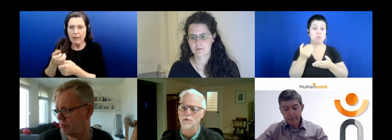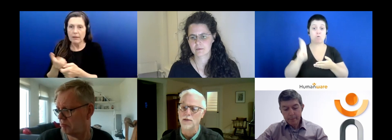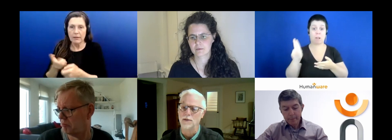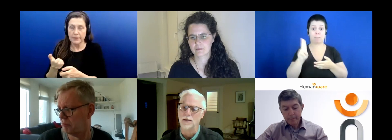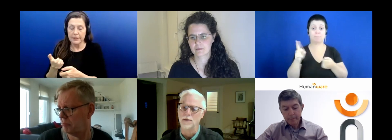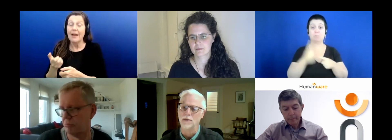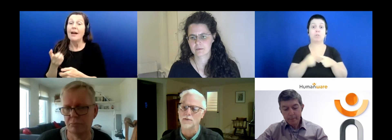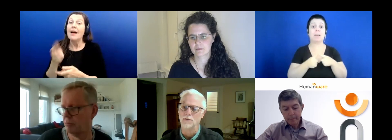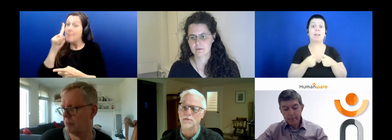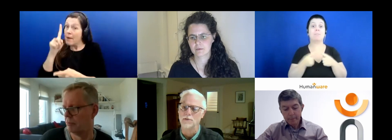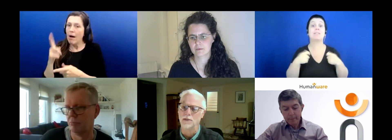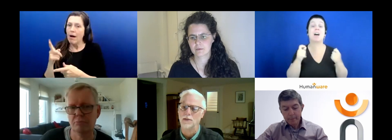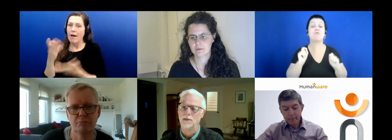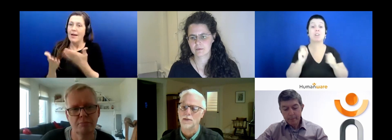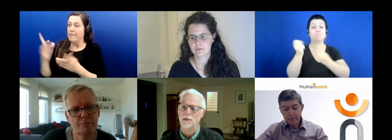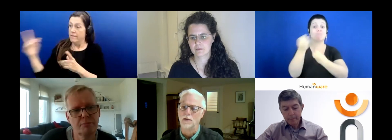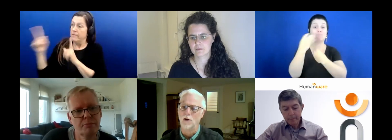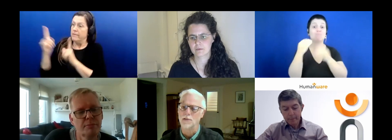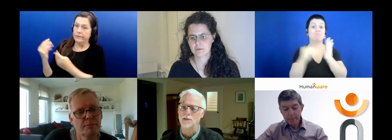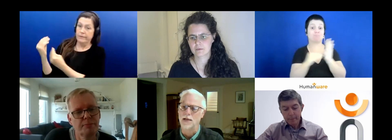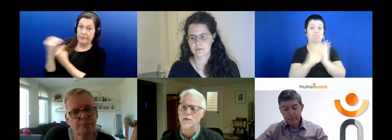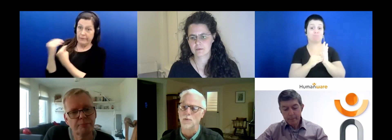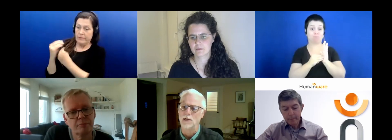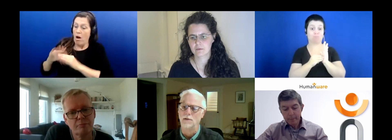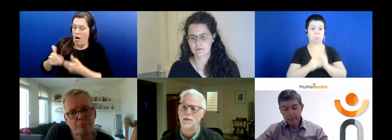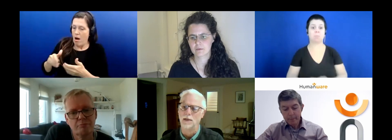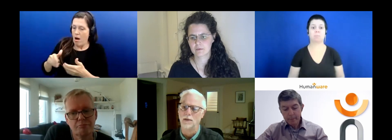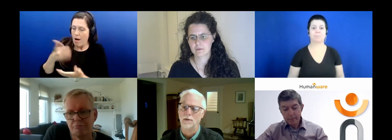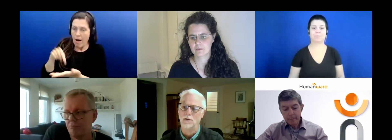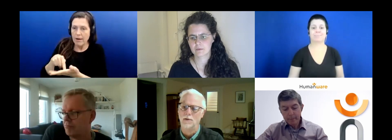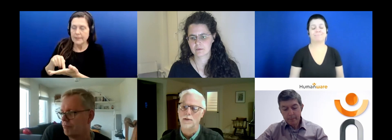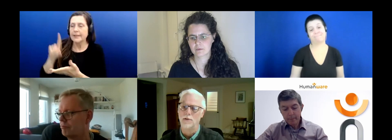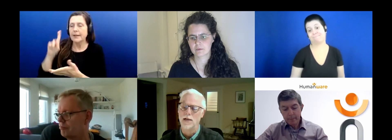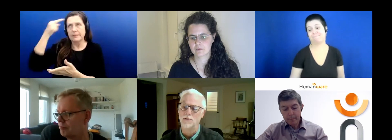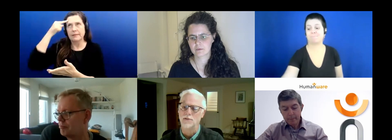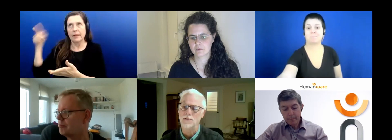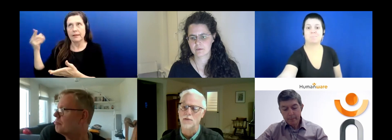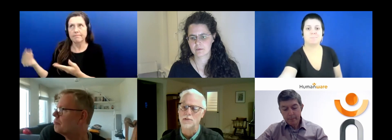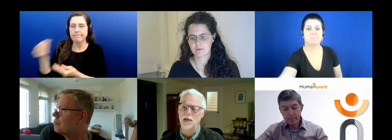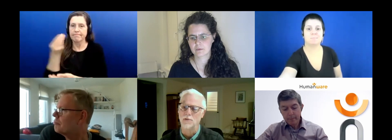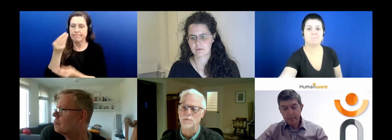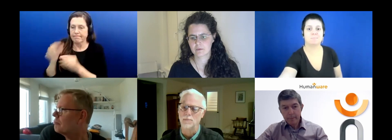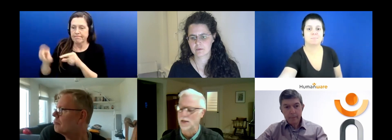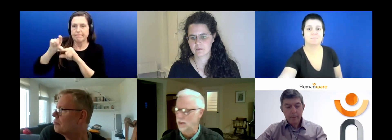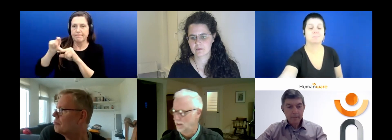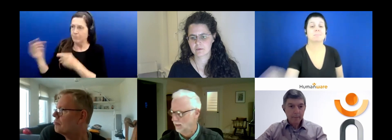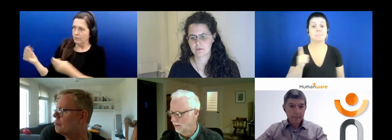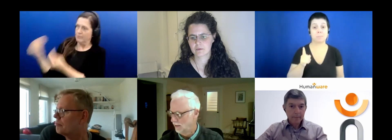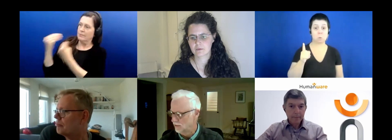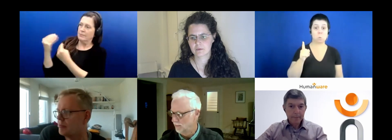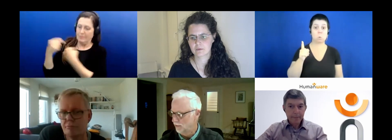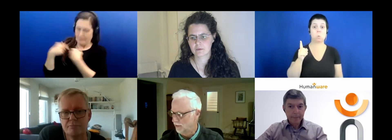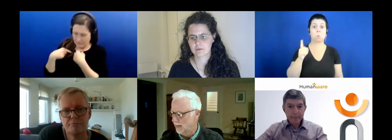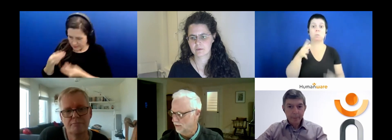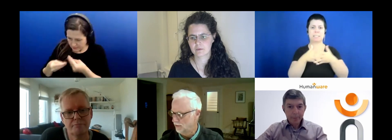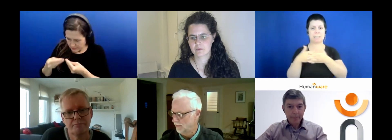to do it. And so there was a cost to that as well. In the United States, that was covered by